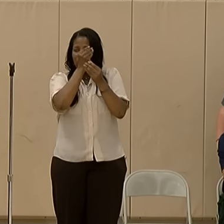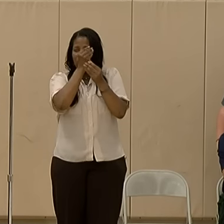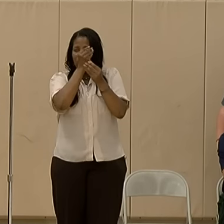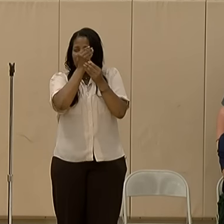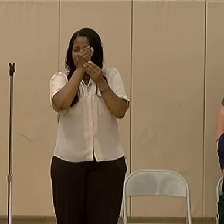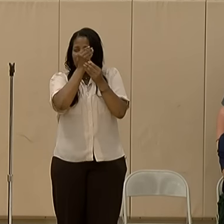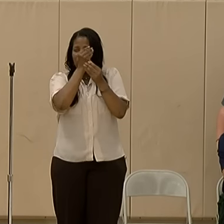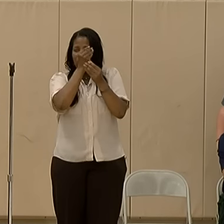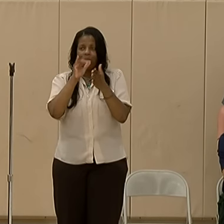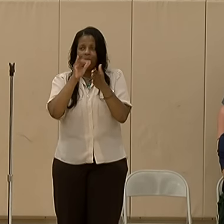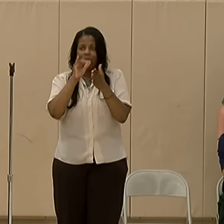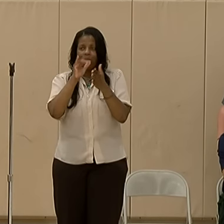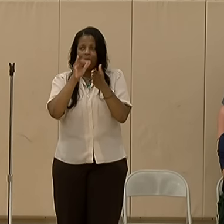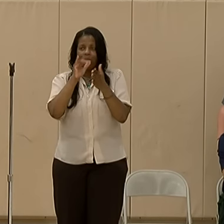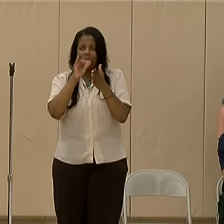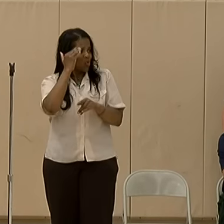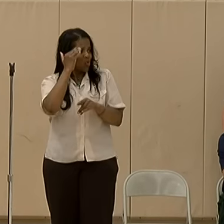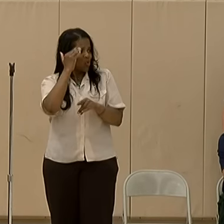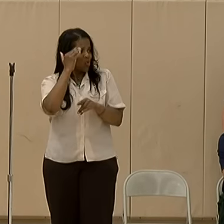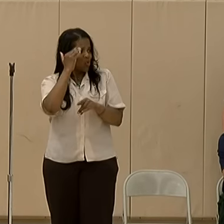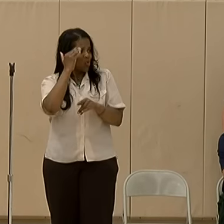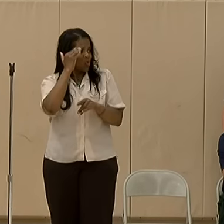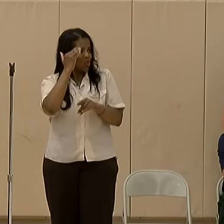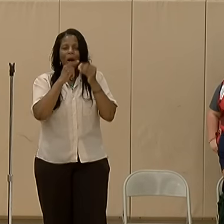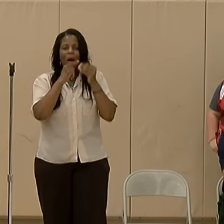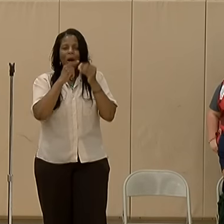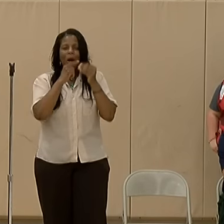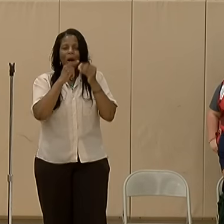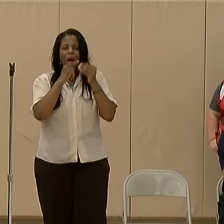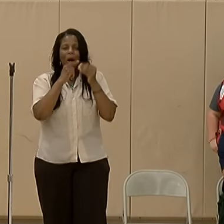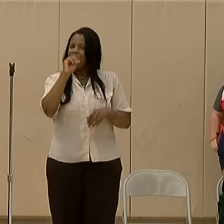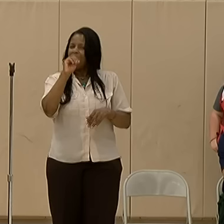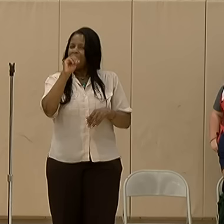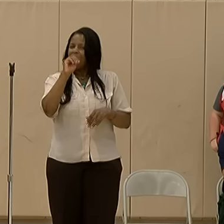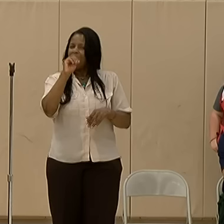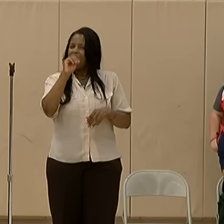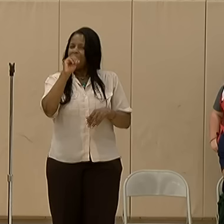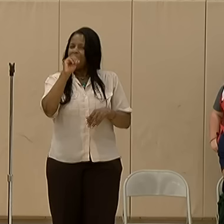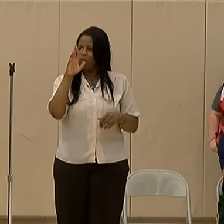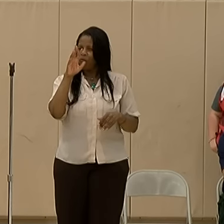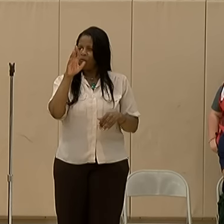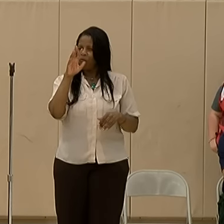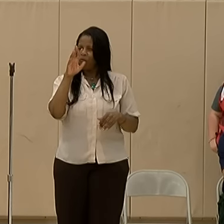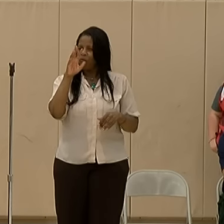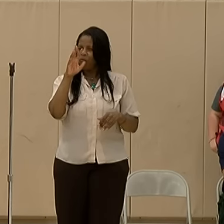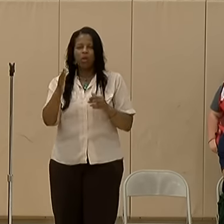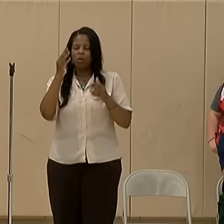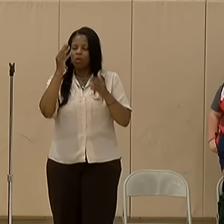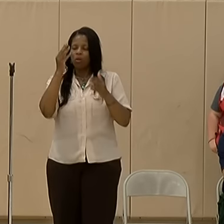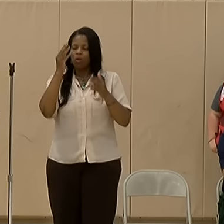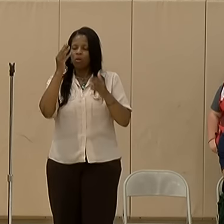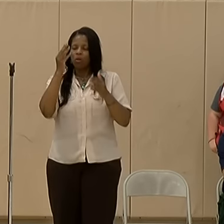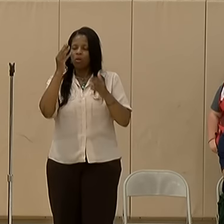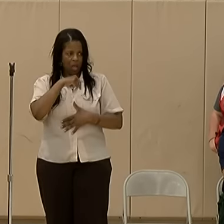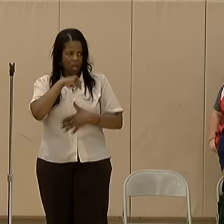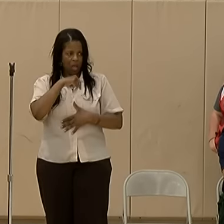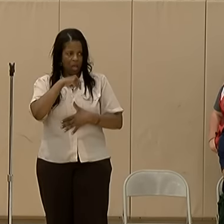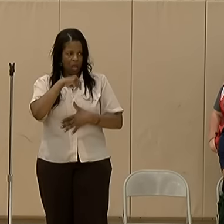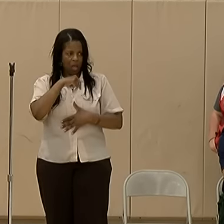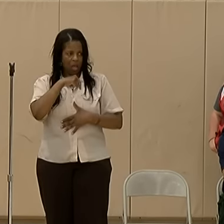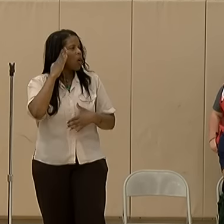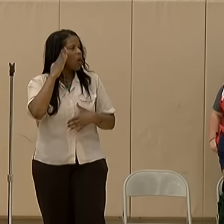in. I'm getting back here to go on here as soon as we're through here. So, Okay, so we're, they will notify us. I will get on the air